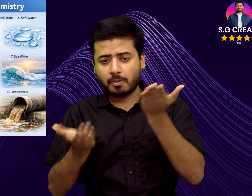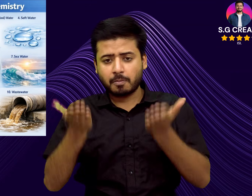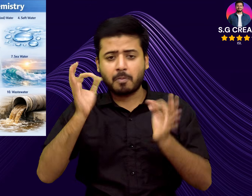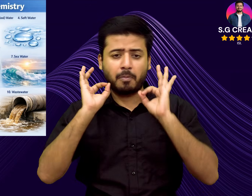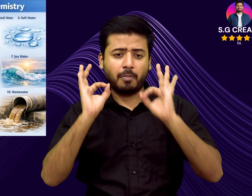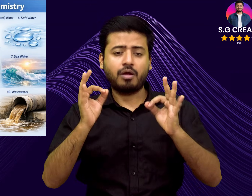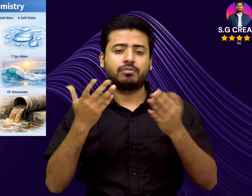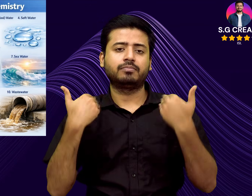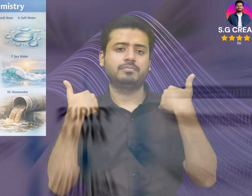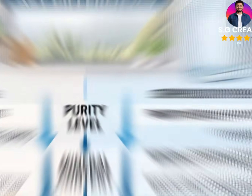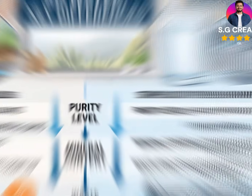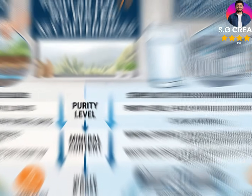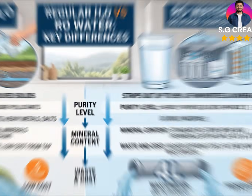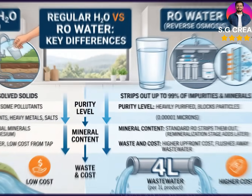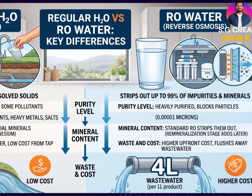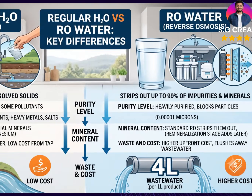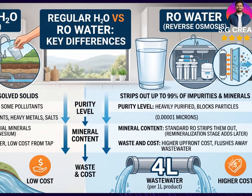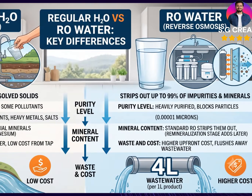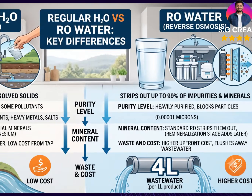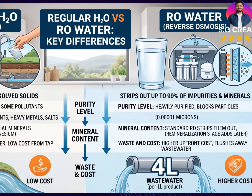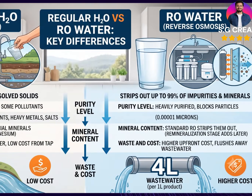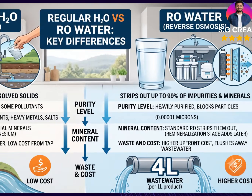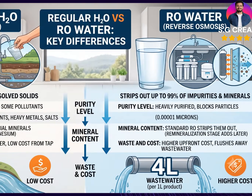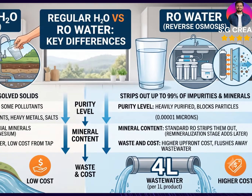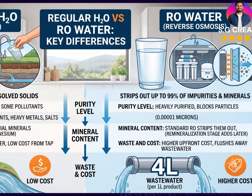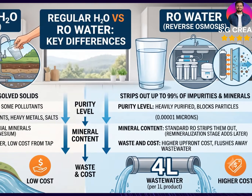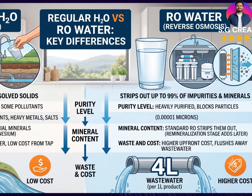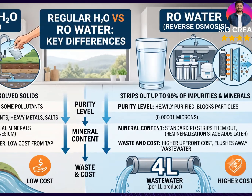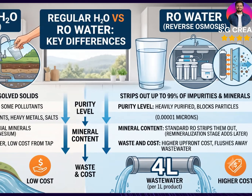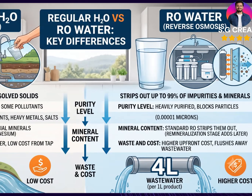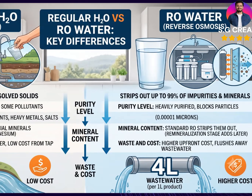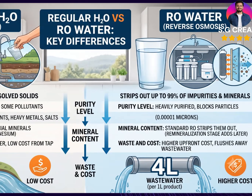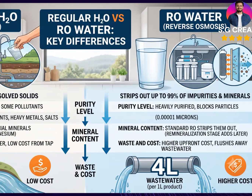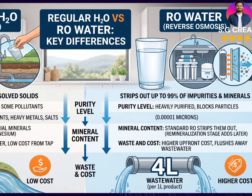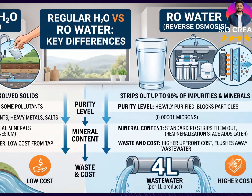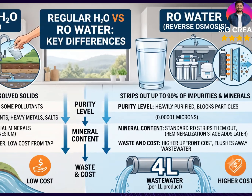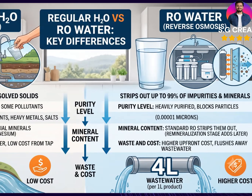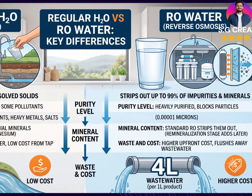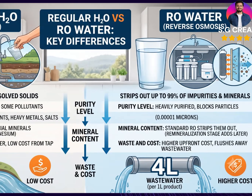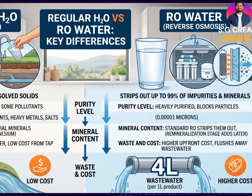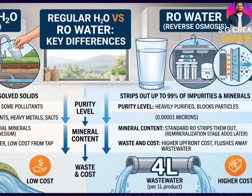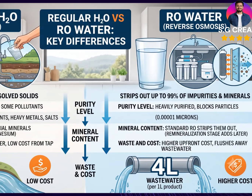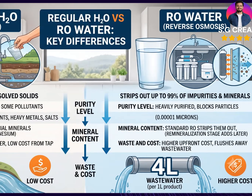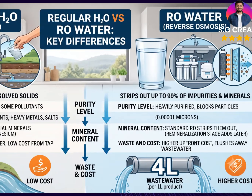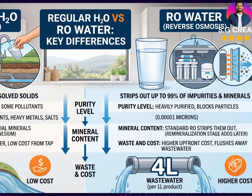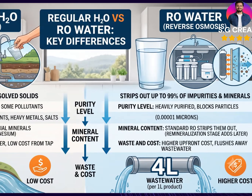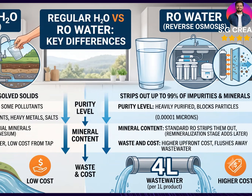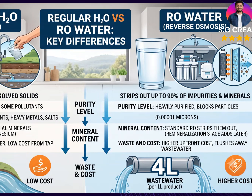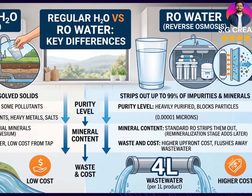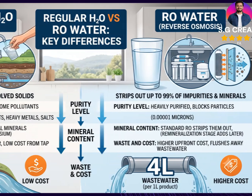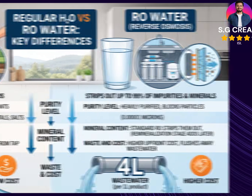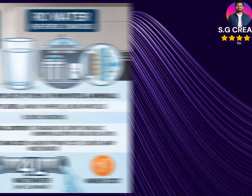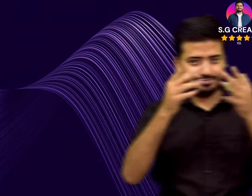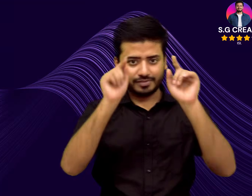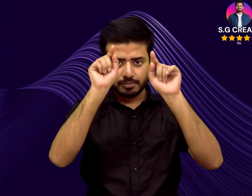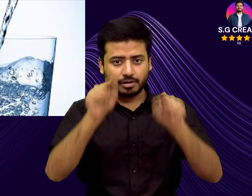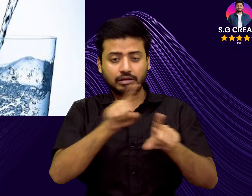dissolved solids, whereas reverse osmosis, RO, is an advanced filtration process that forces H2O through a